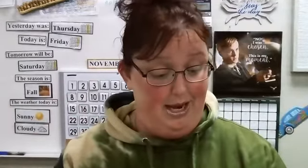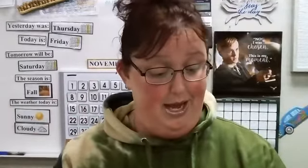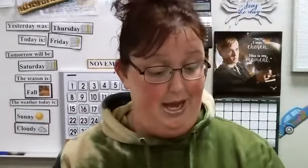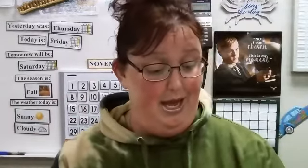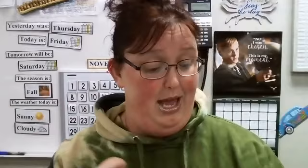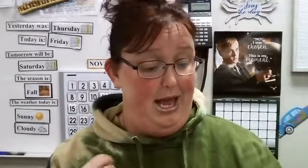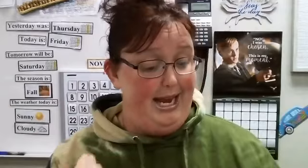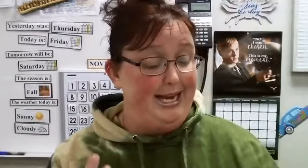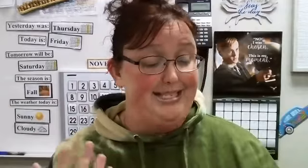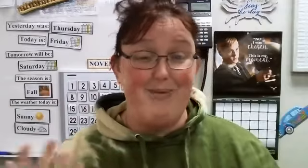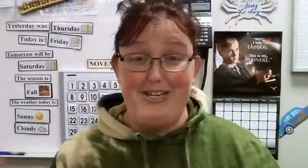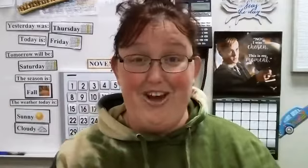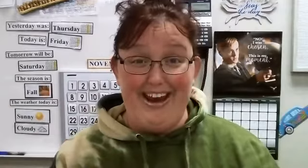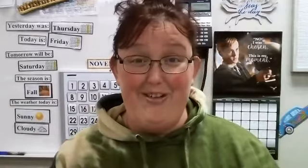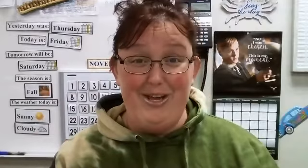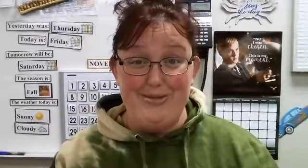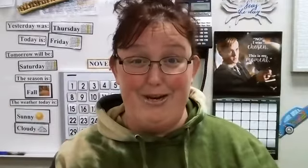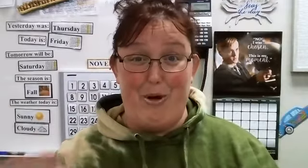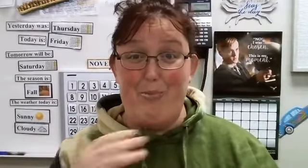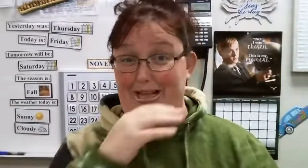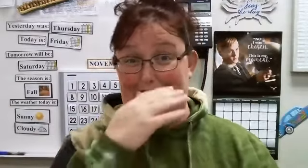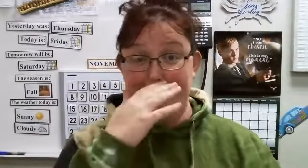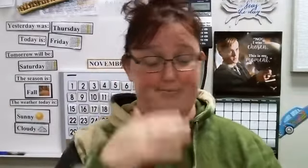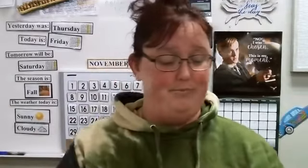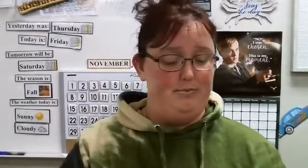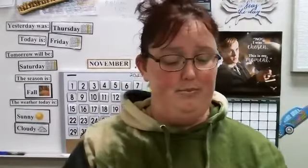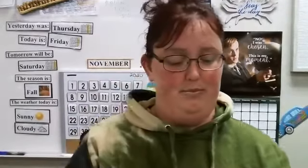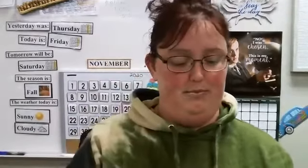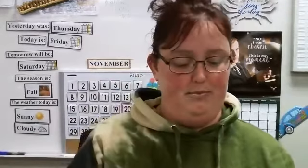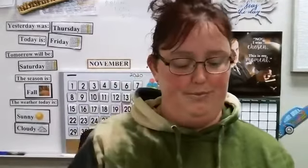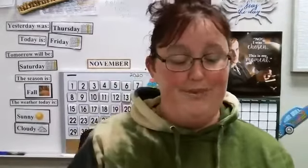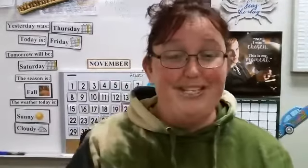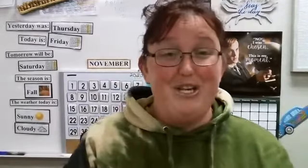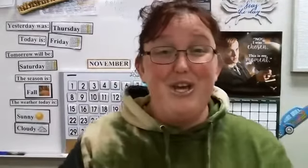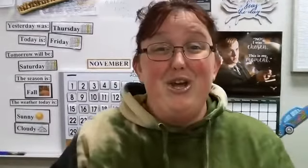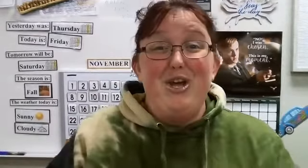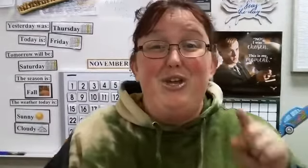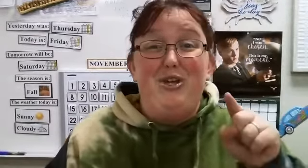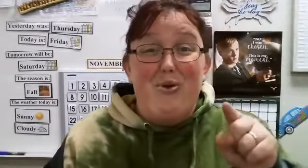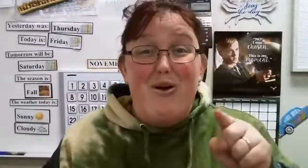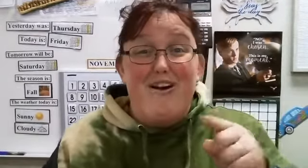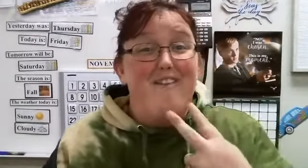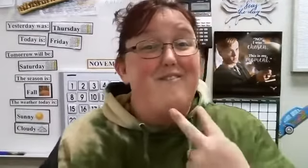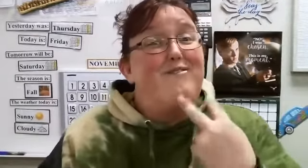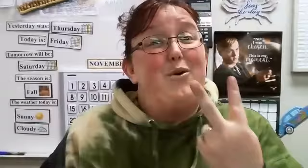Yeah, and to be taught how to use it appropriately. Because your